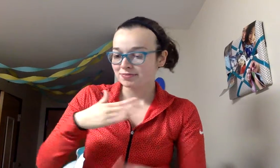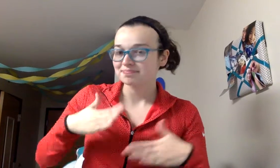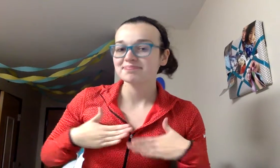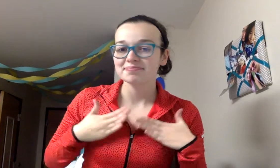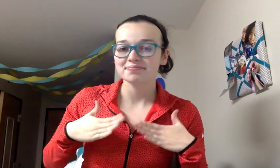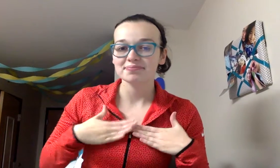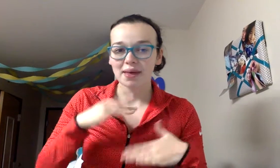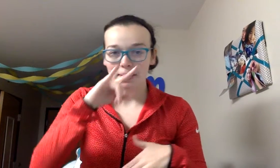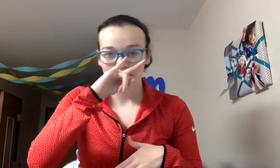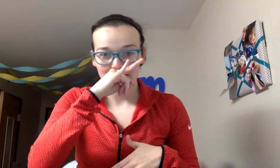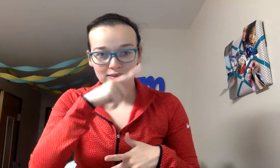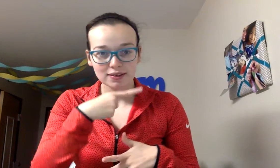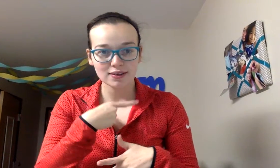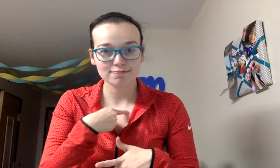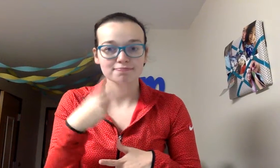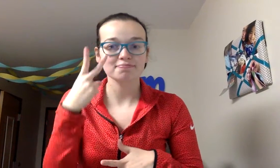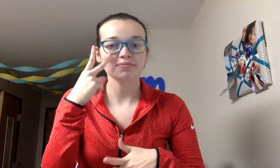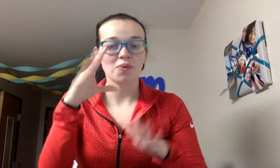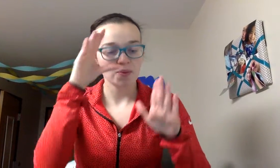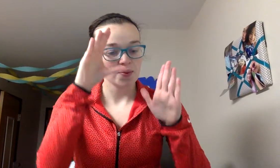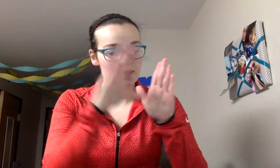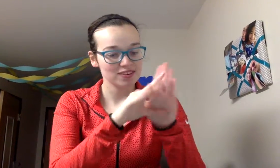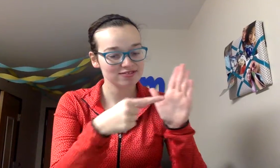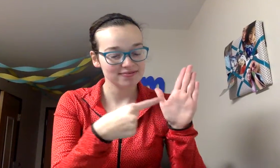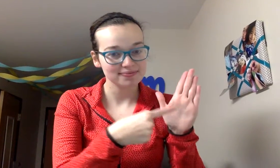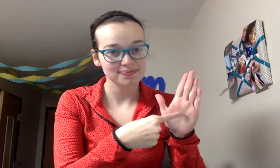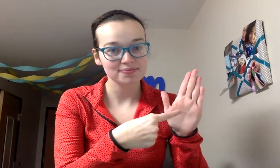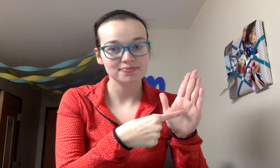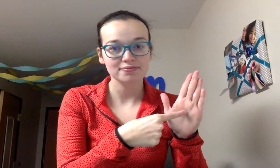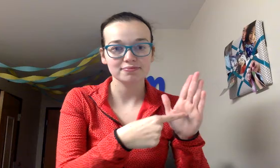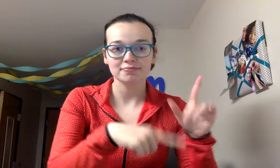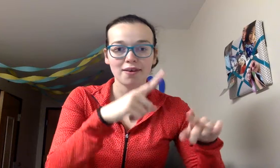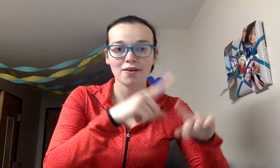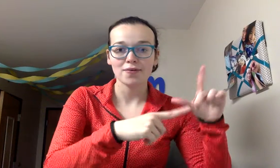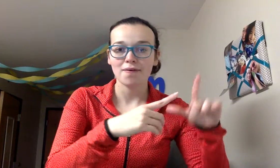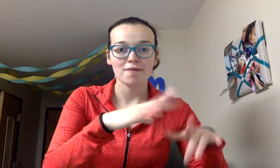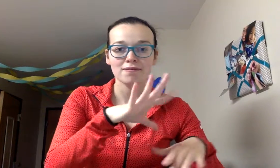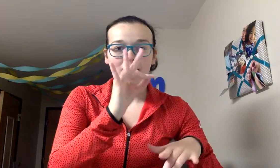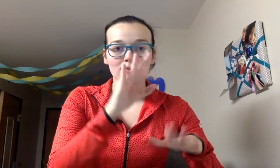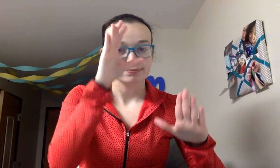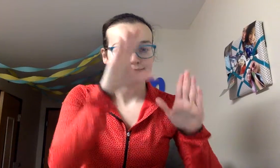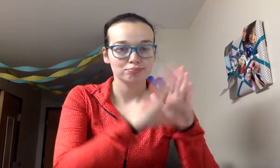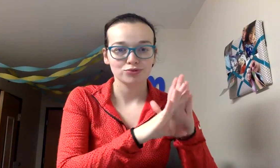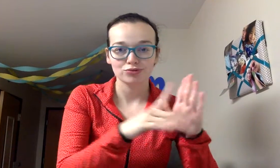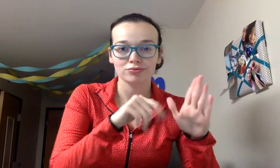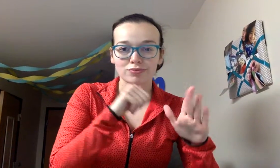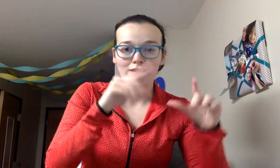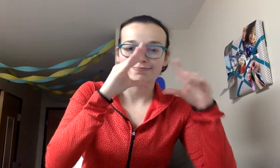back and raided the photo album, and I couldn't find any places where I wasn't smiling, right? I just had a great